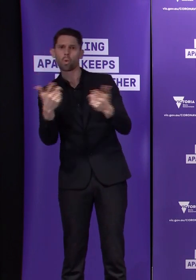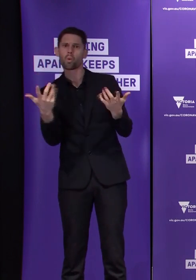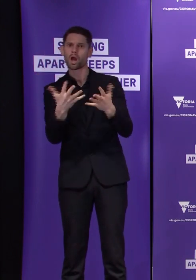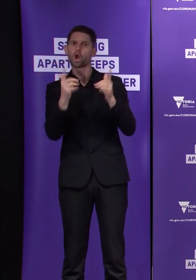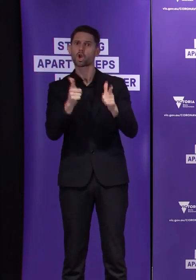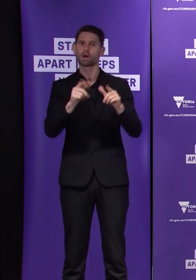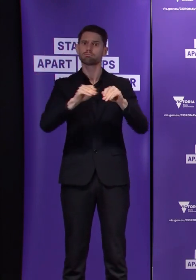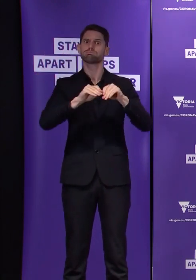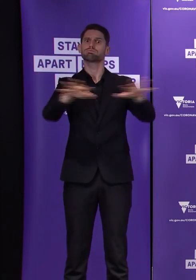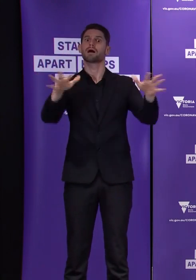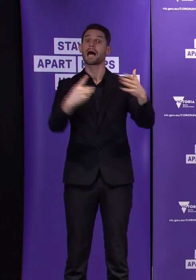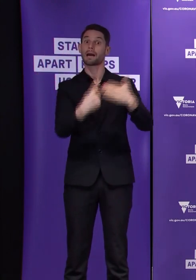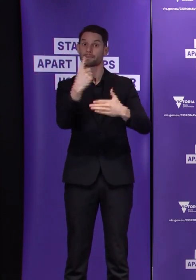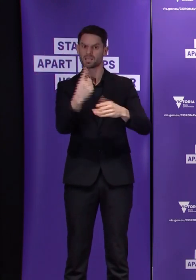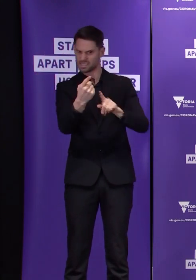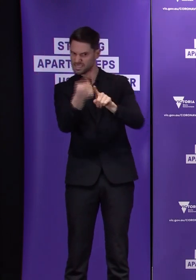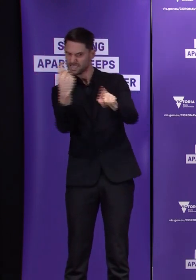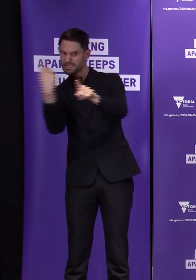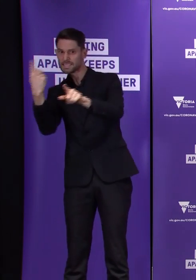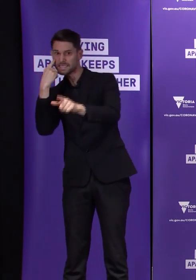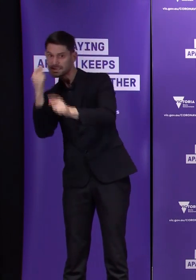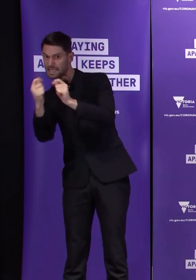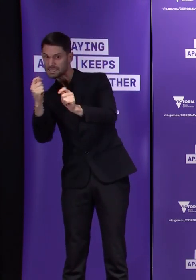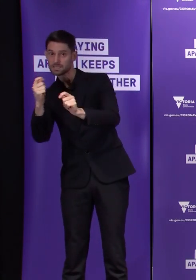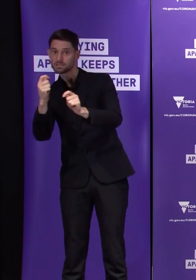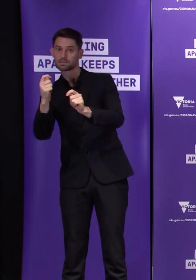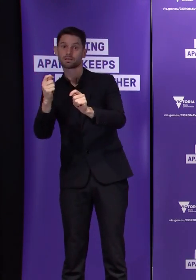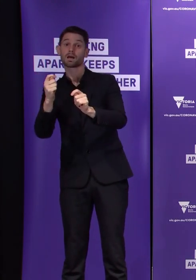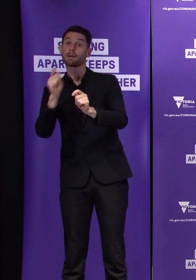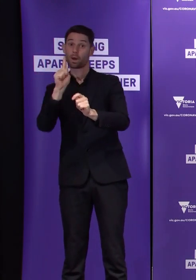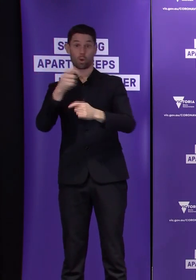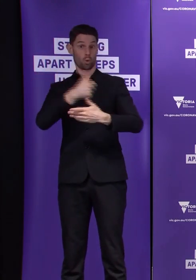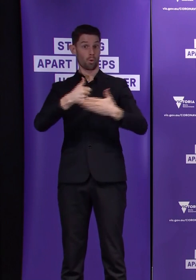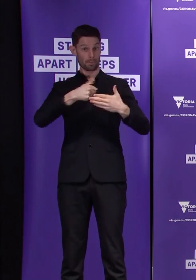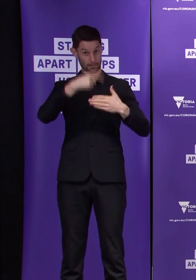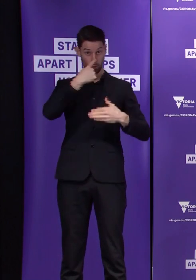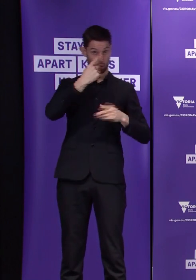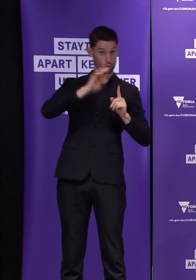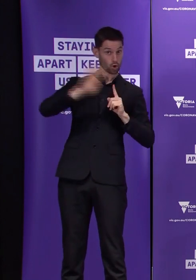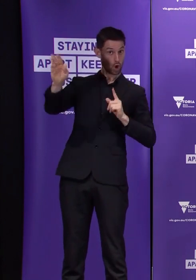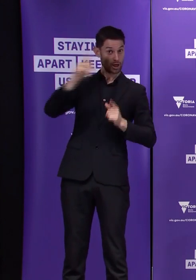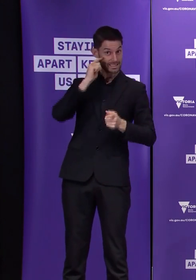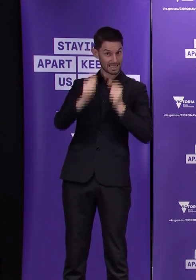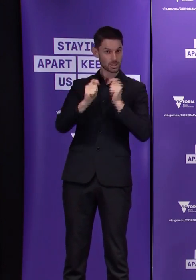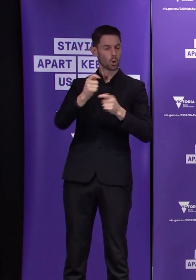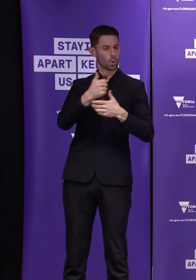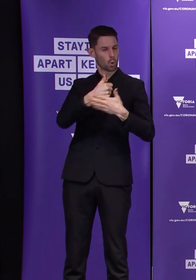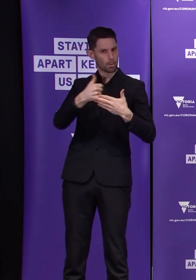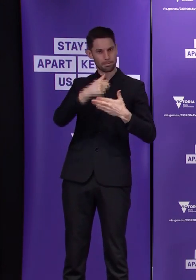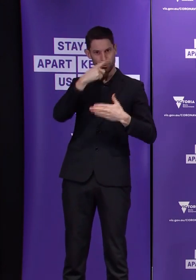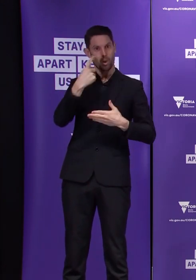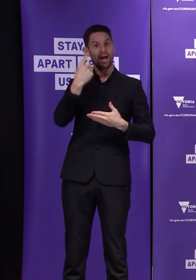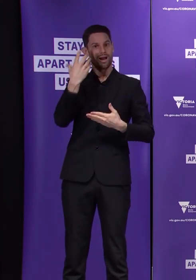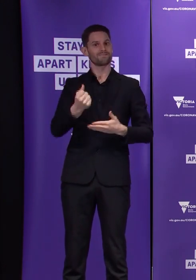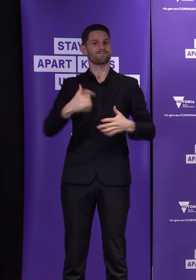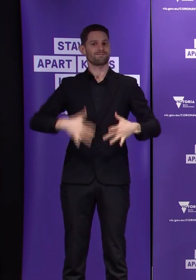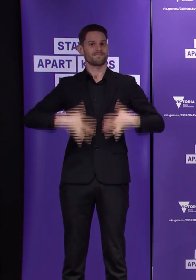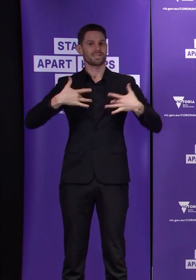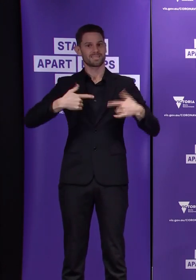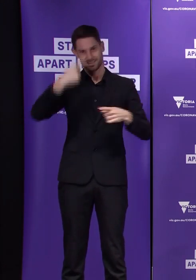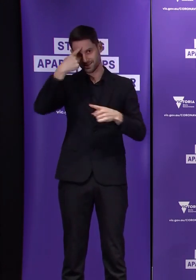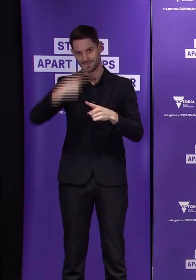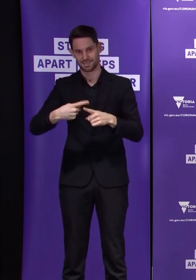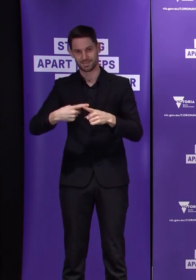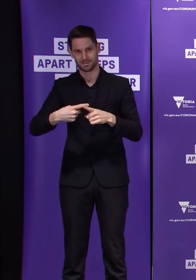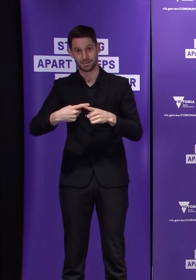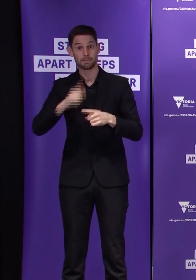The rest of the testing is all people with symptoms. Now, albeit the symptoms can be very, very mild, and that's the point that was made yesterday, and I will